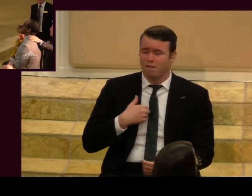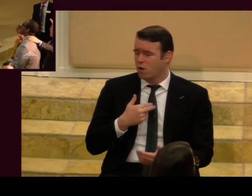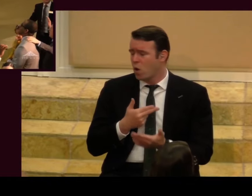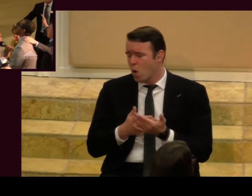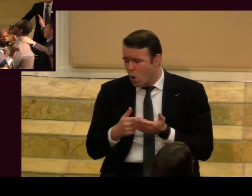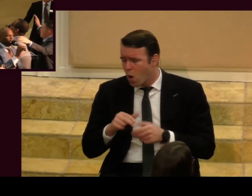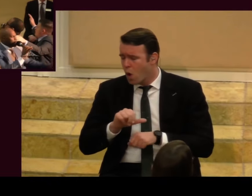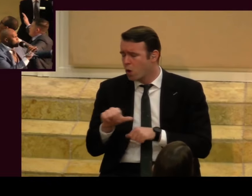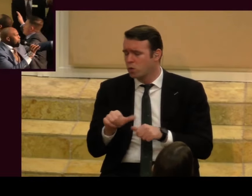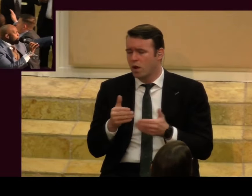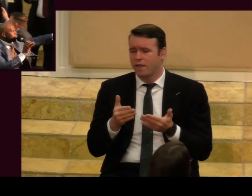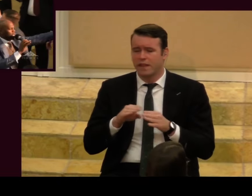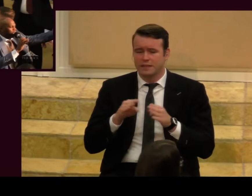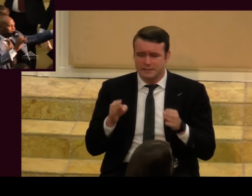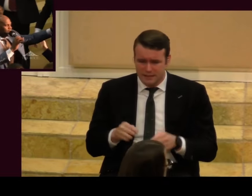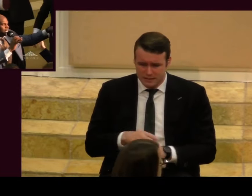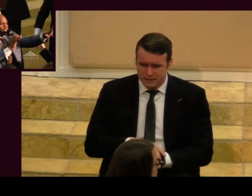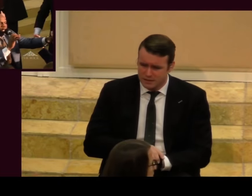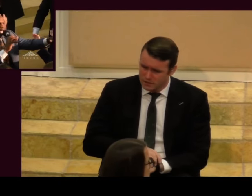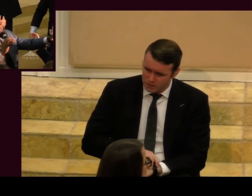Come on, there's a holy anointing in this